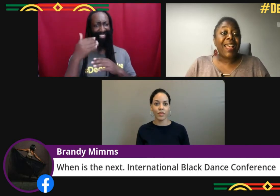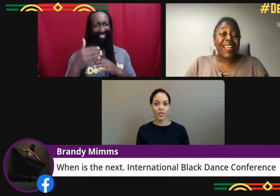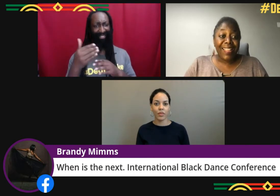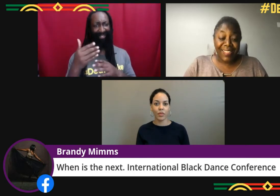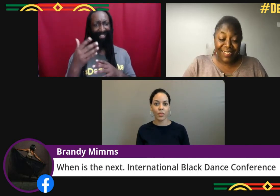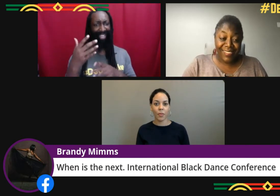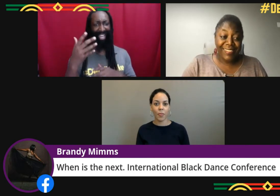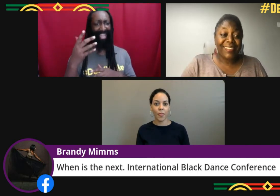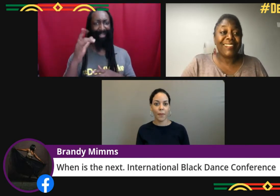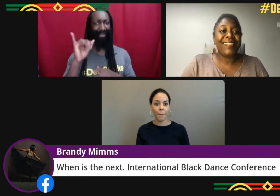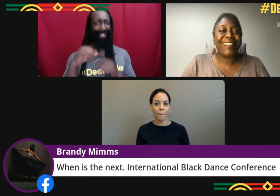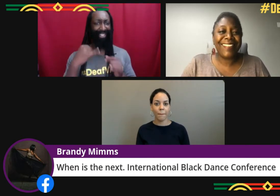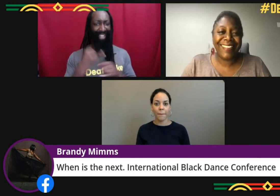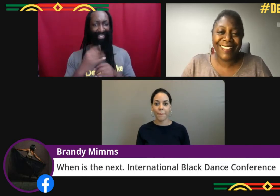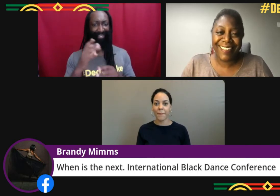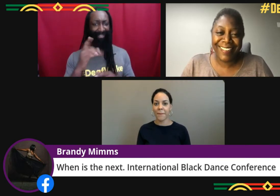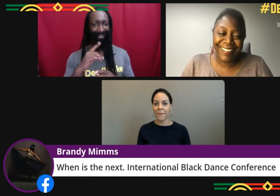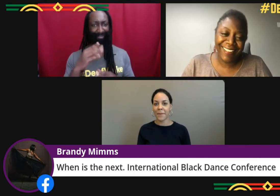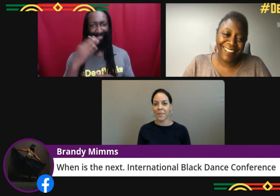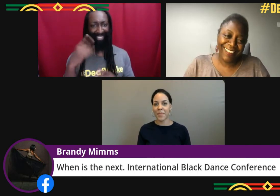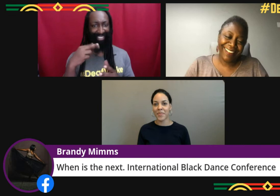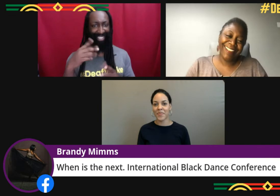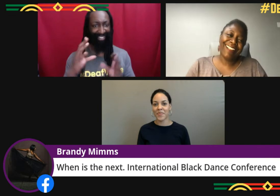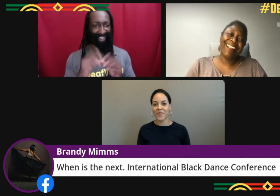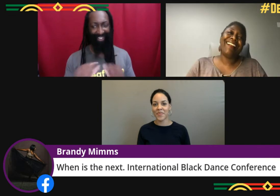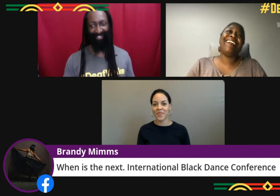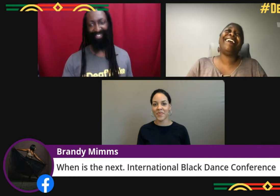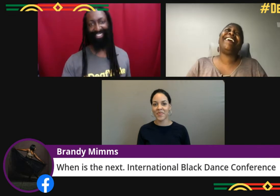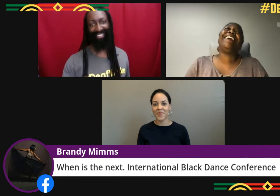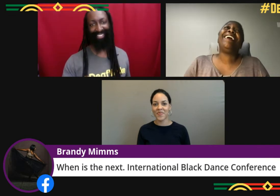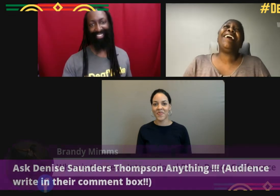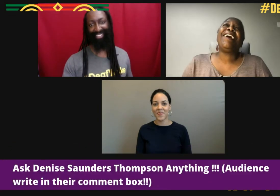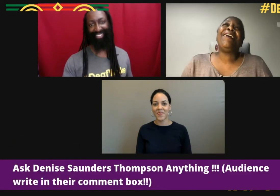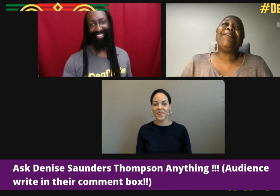So when's the next International Black Dance Conference?